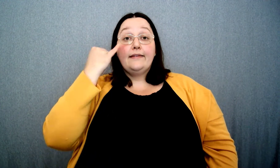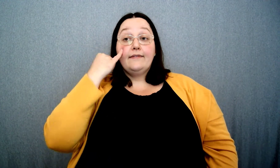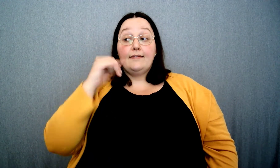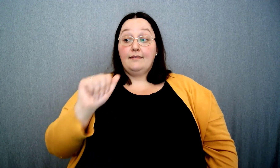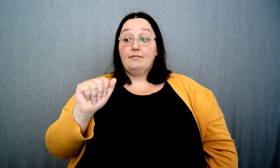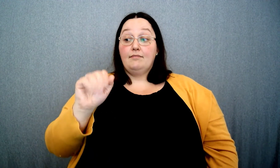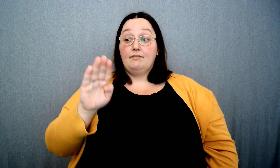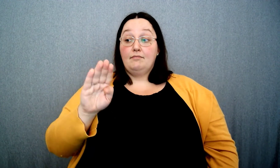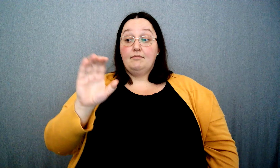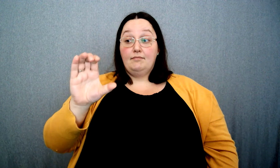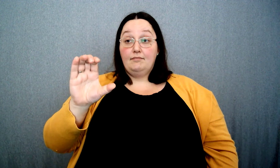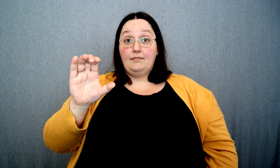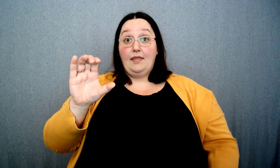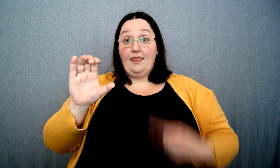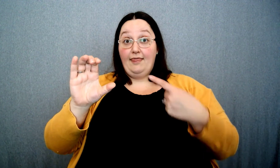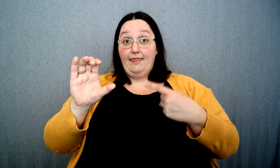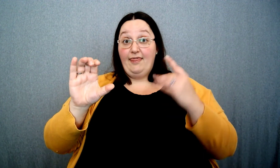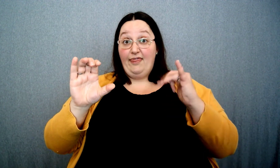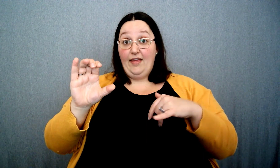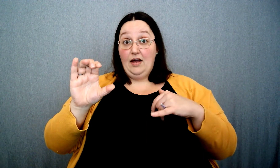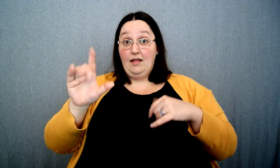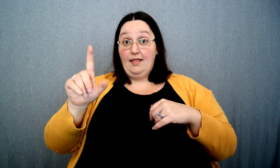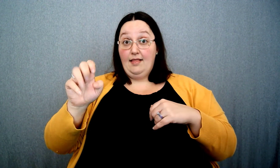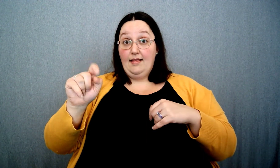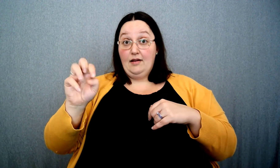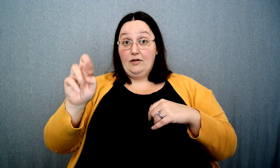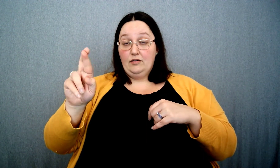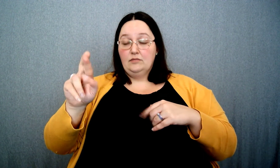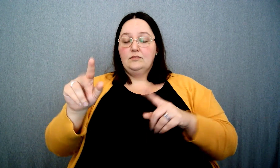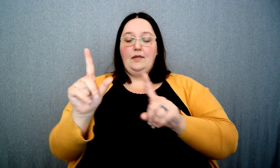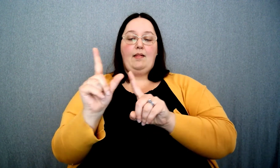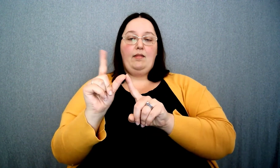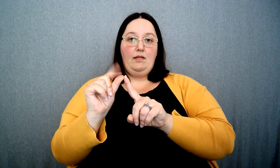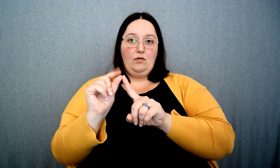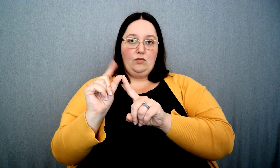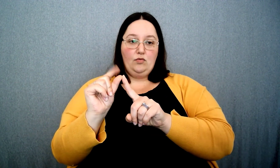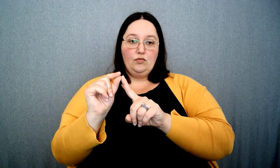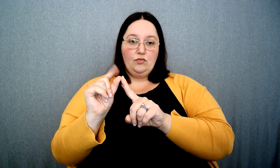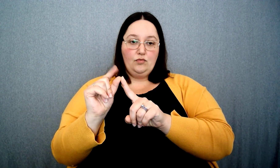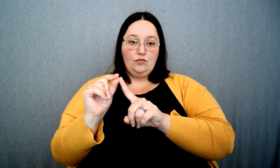If you're discussing the alphabet letter, you would sign it this way, letter.